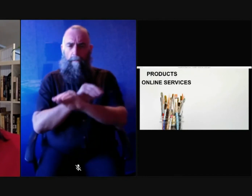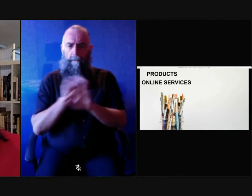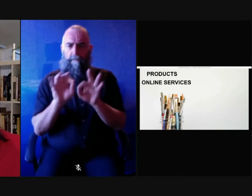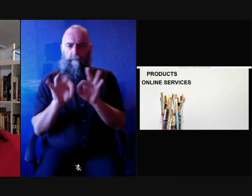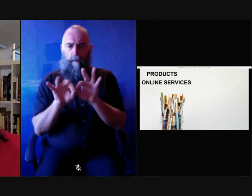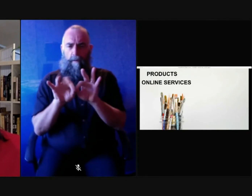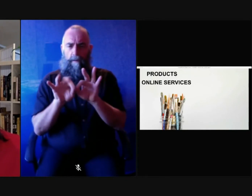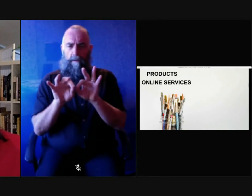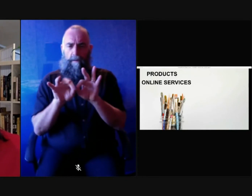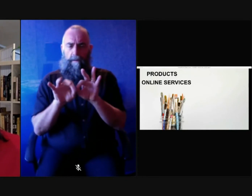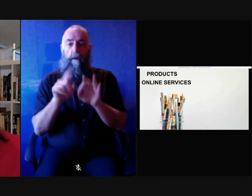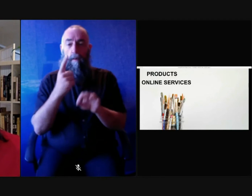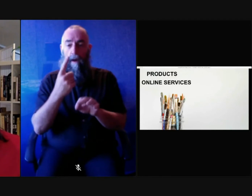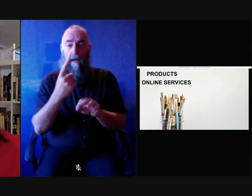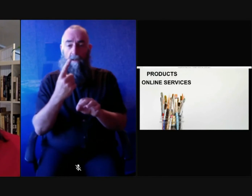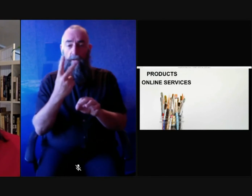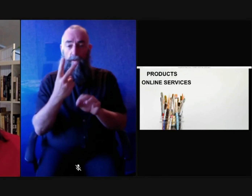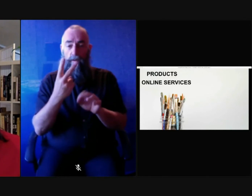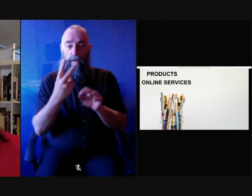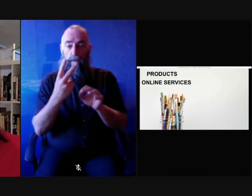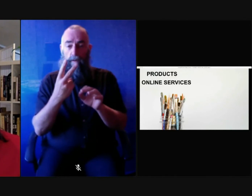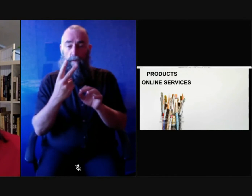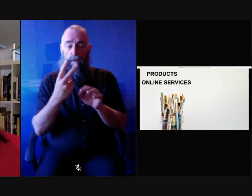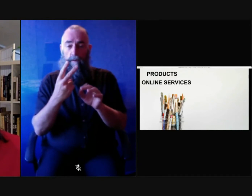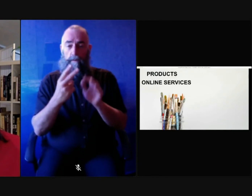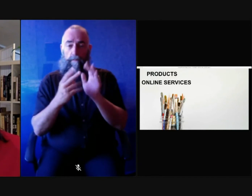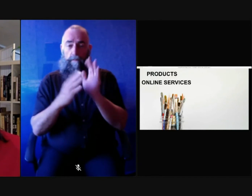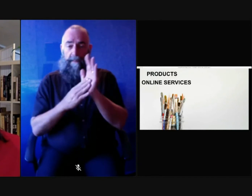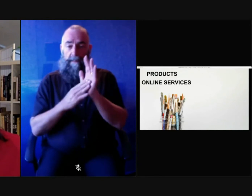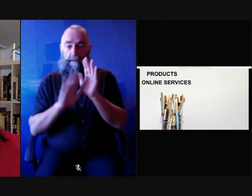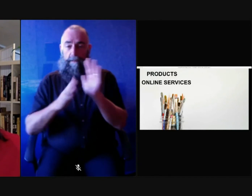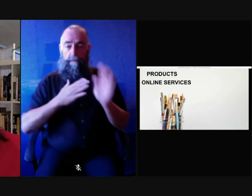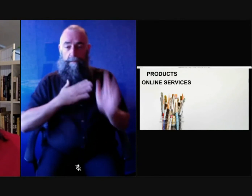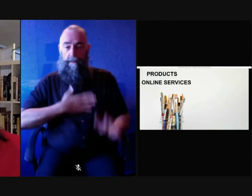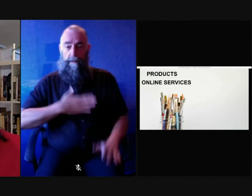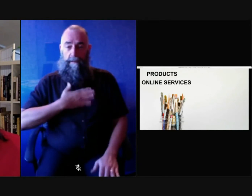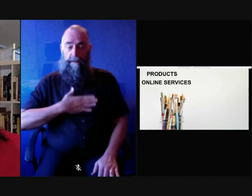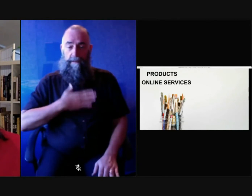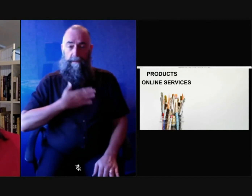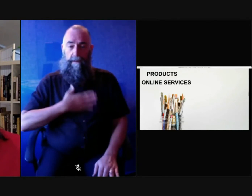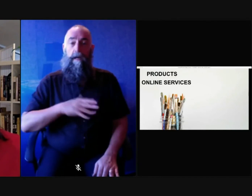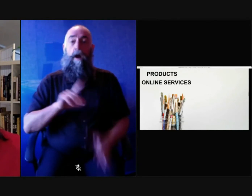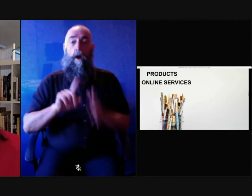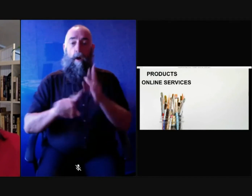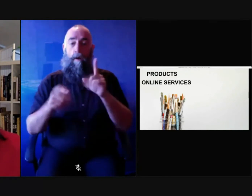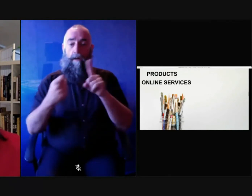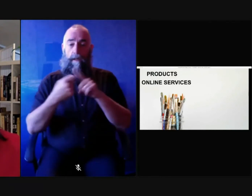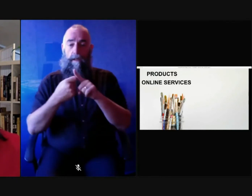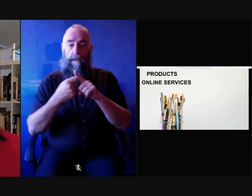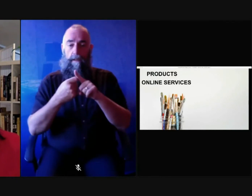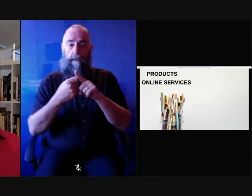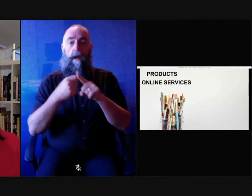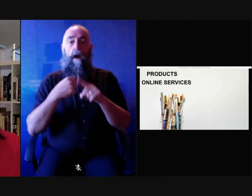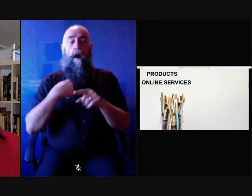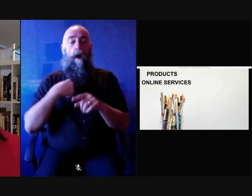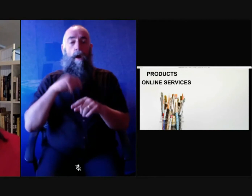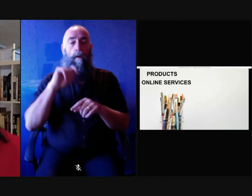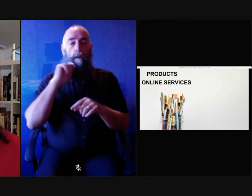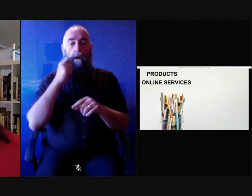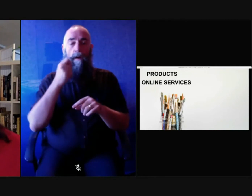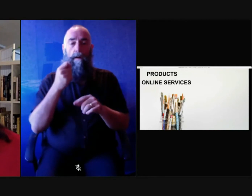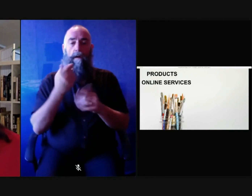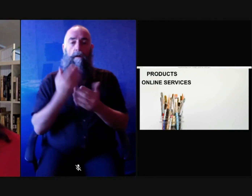All right, 1 second. Sorry, we're having some slight technical issues. All right. Carolyn, I'm going to remove you from